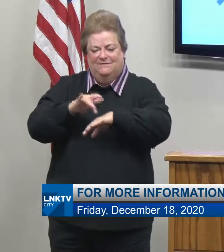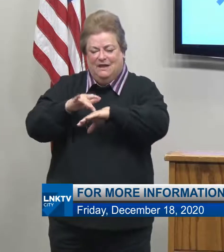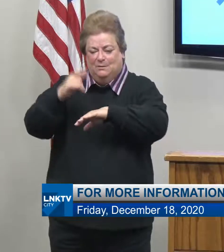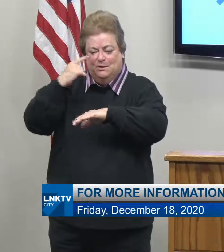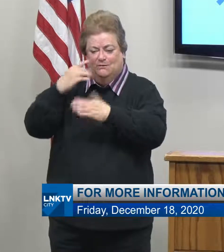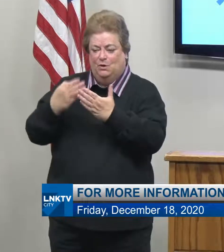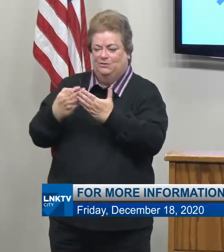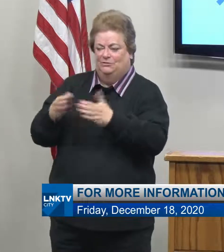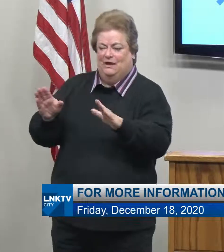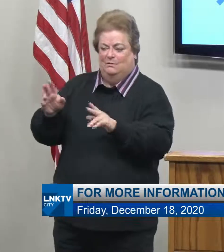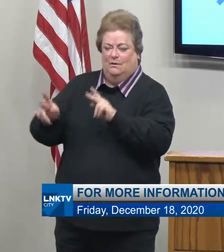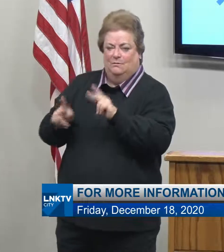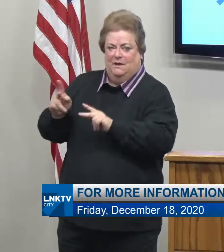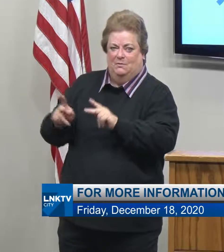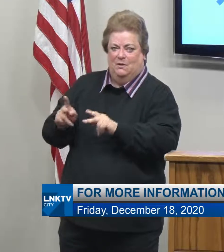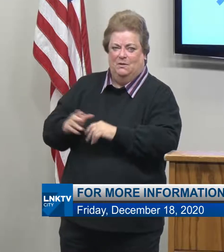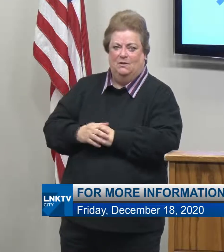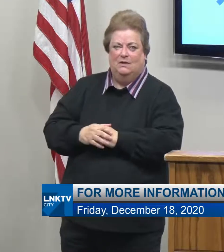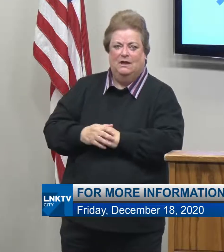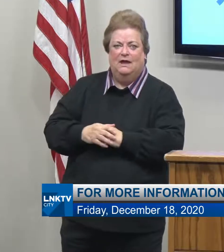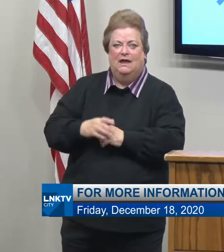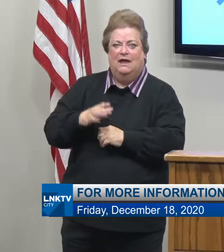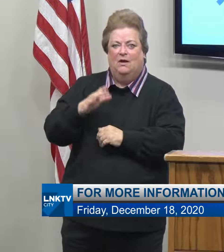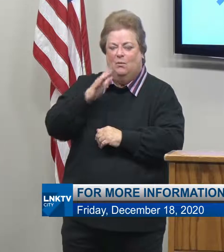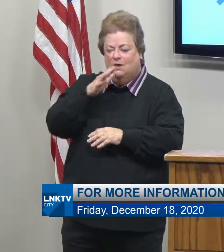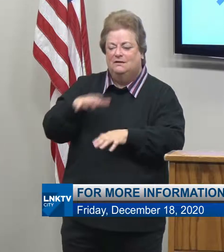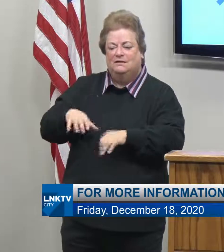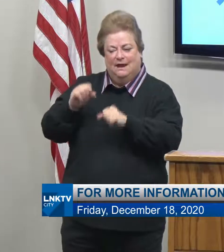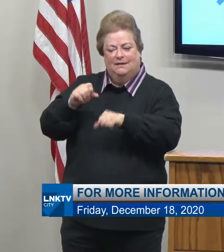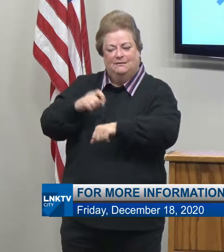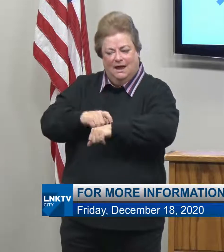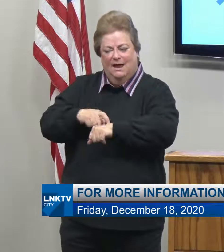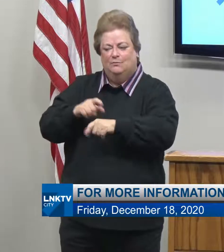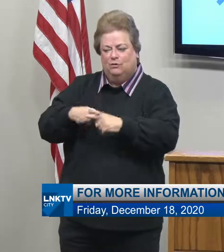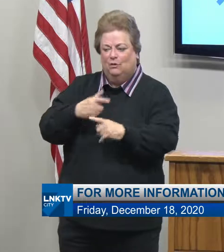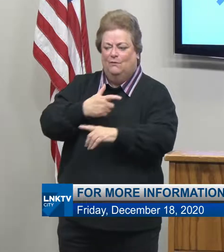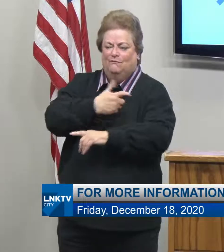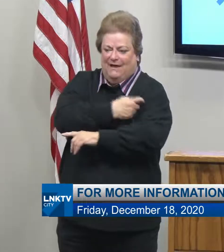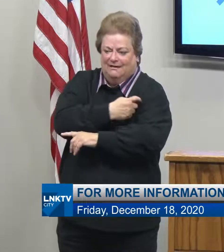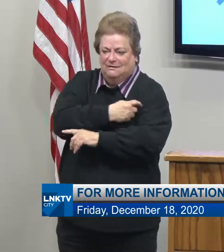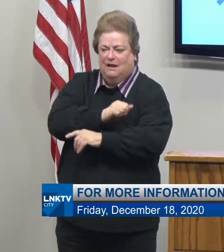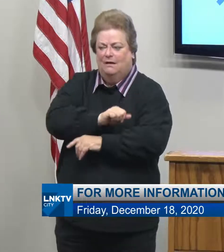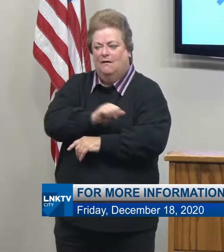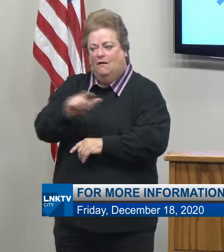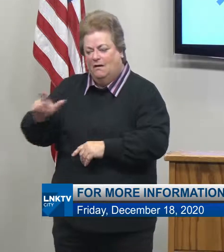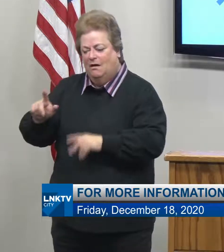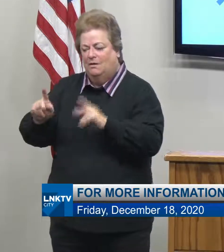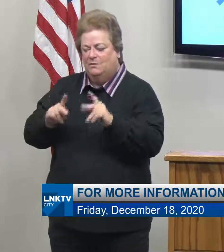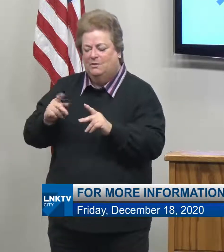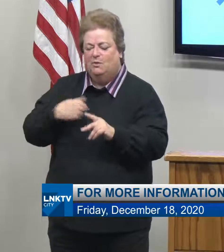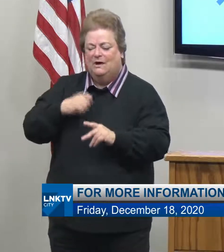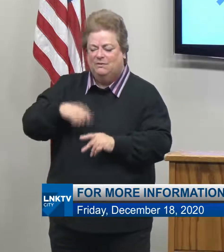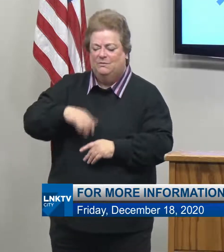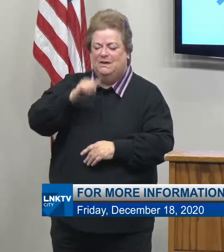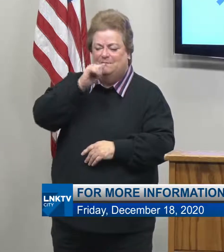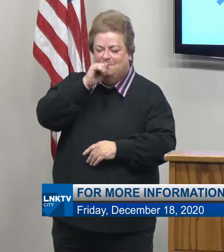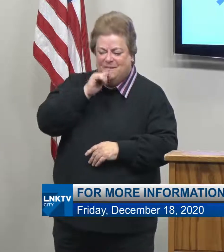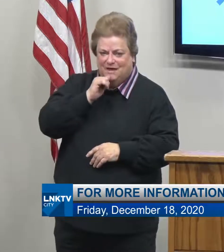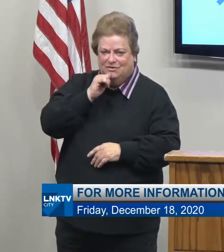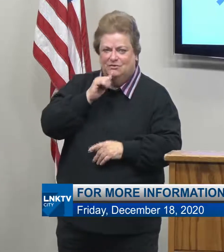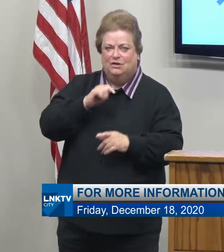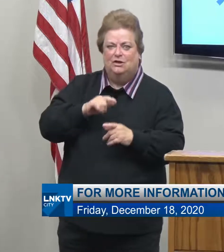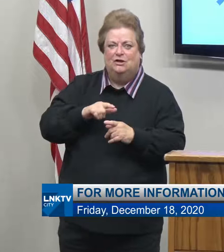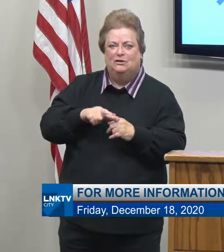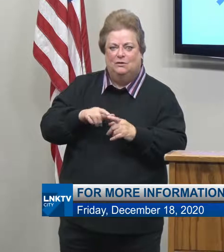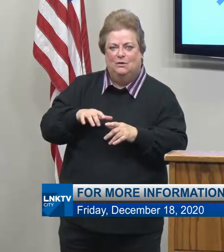vaccinating Lancaster County's entire population will take some time. We need to be patient and diligent in taking the steps to stop